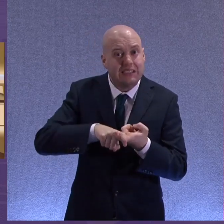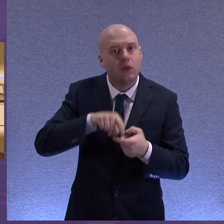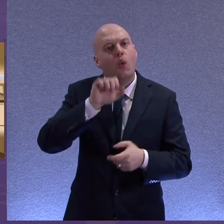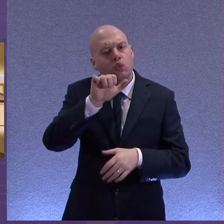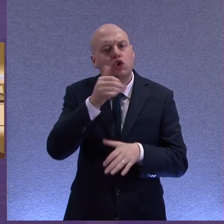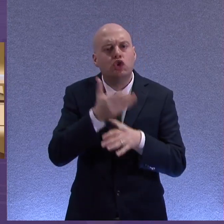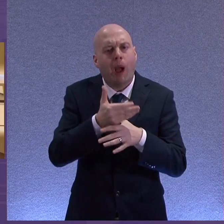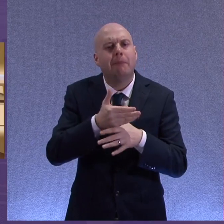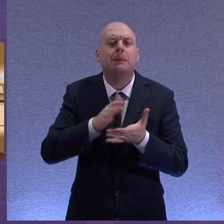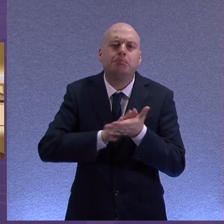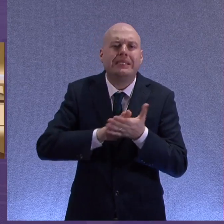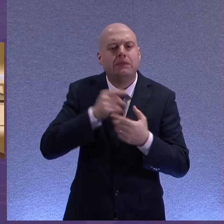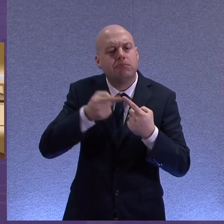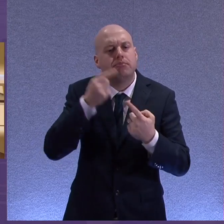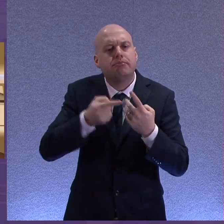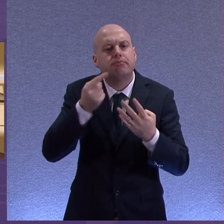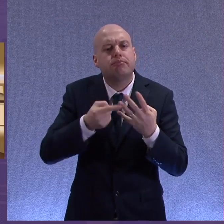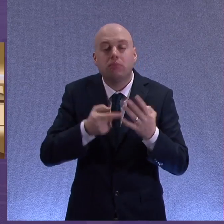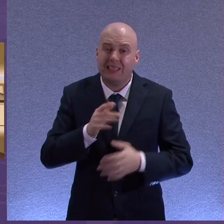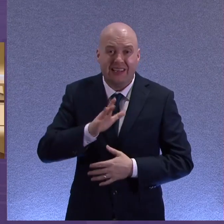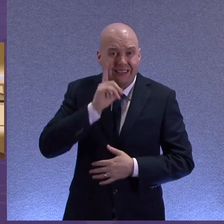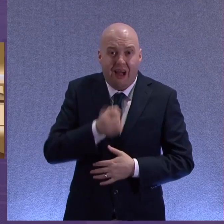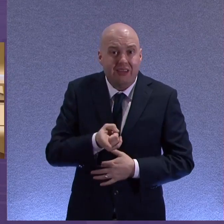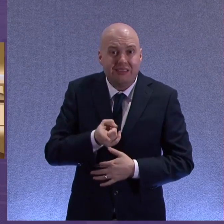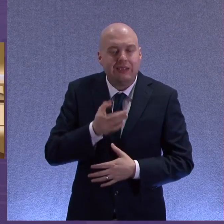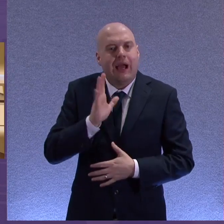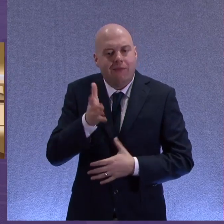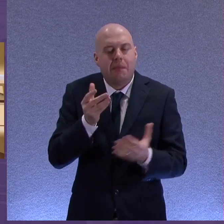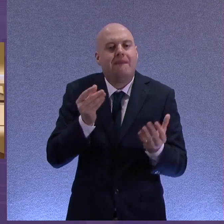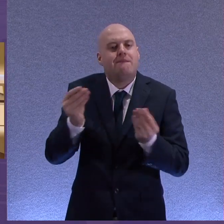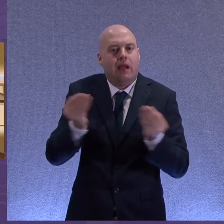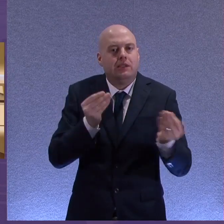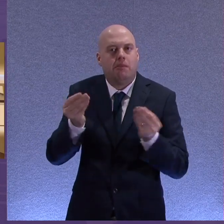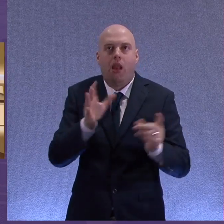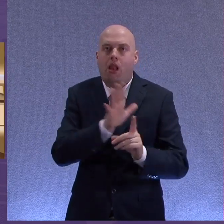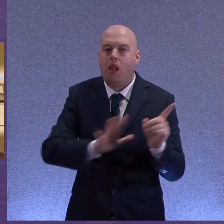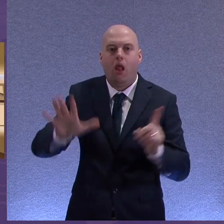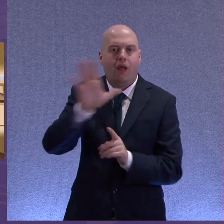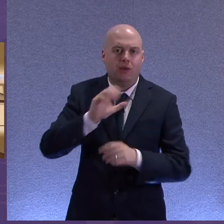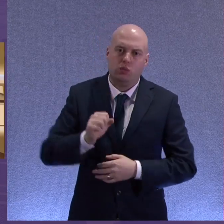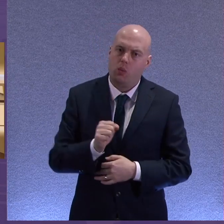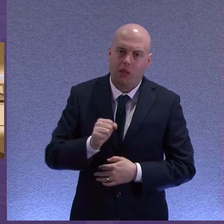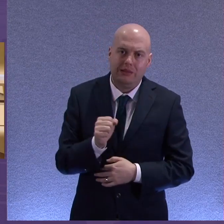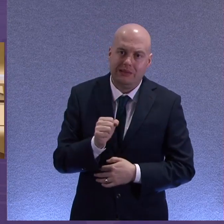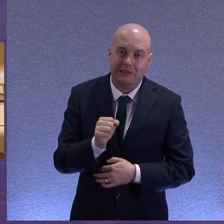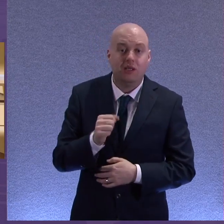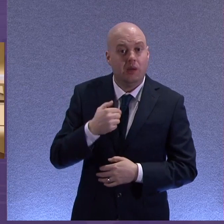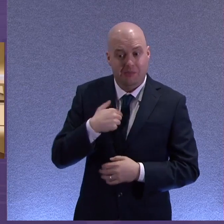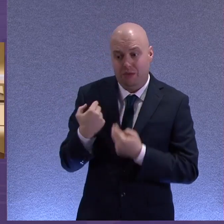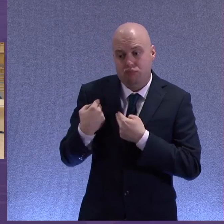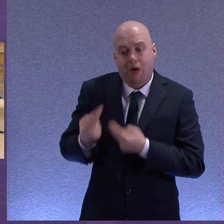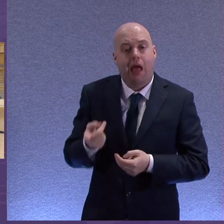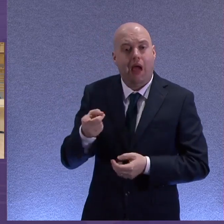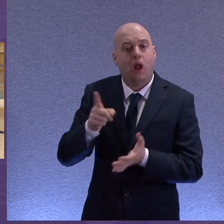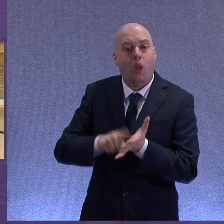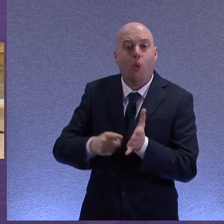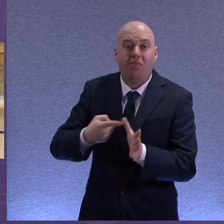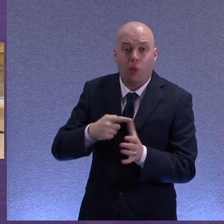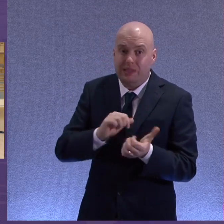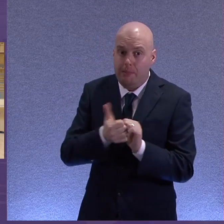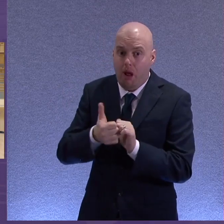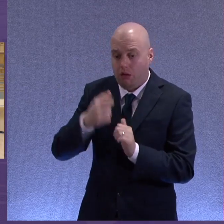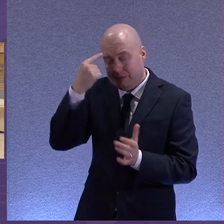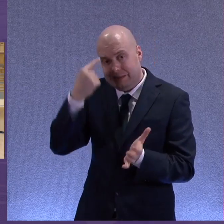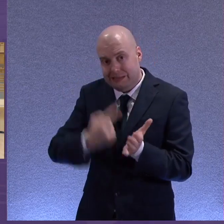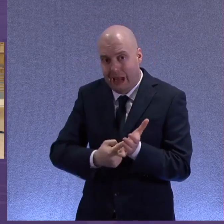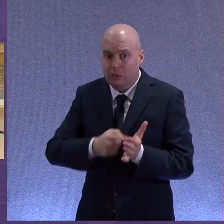who need childcare support to be able to get that. And that's the objective that we jointly share with our local authority partners. Kenneth Gibson to